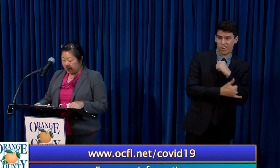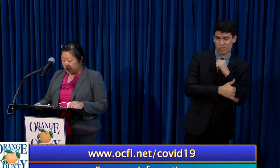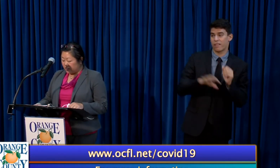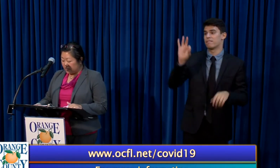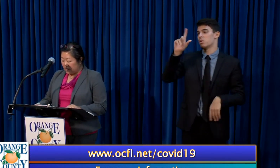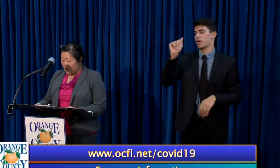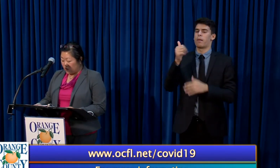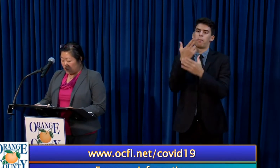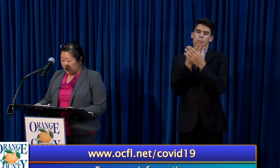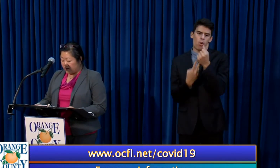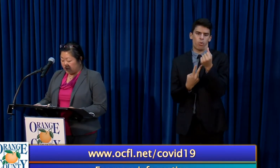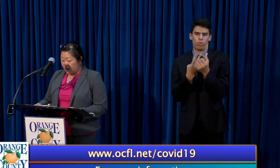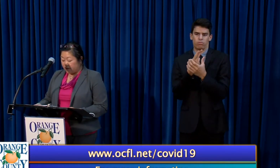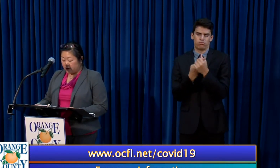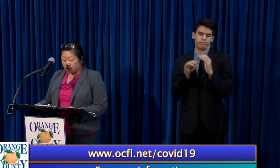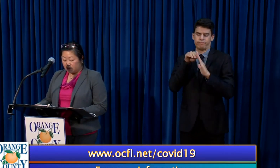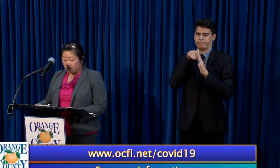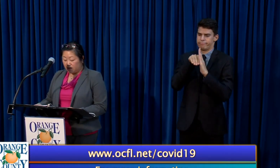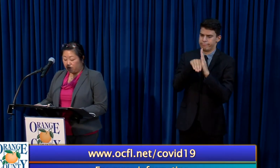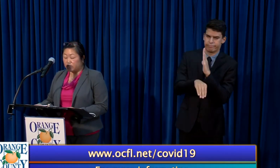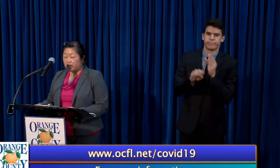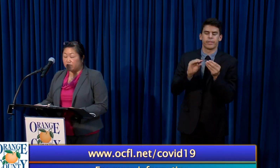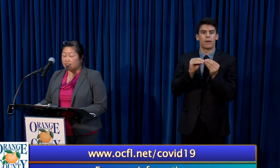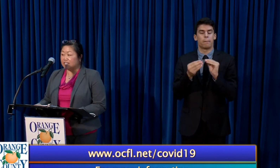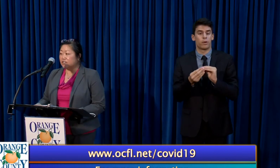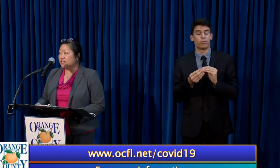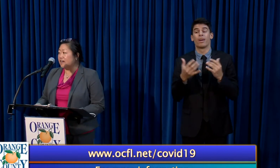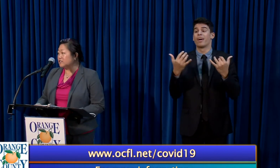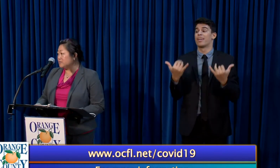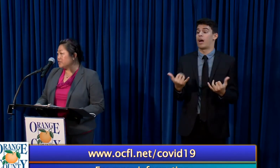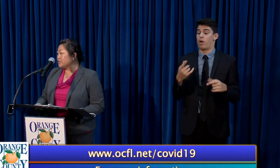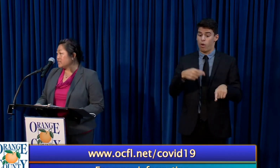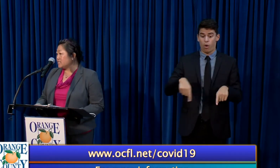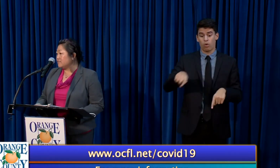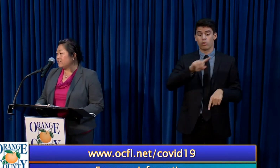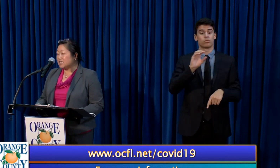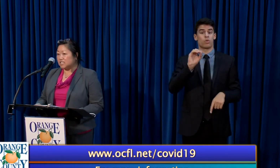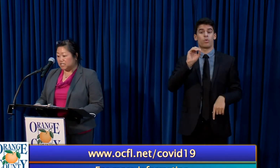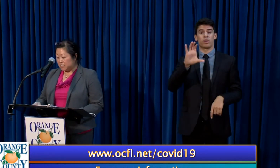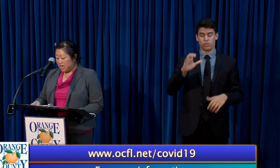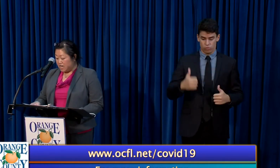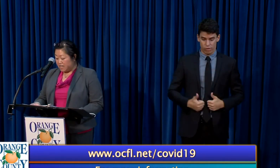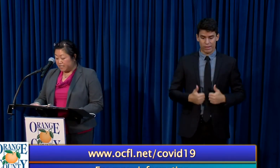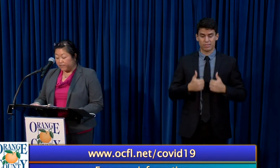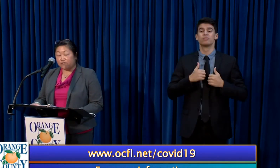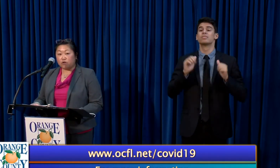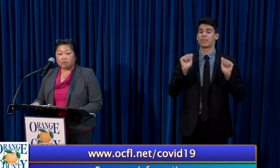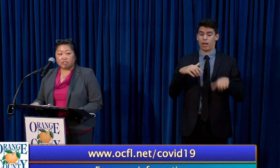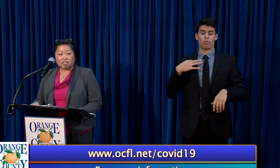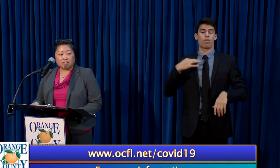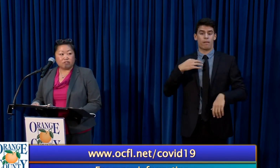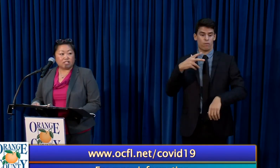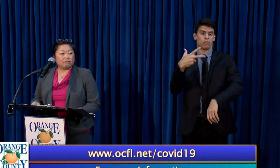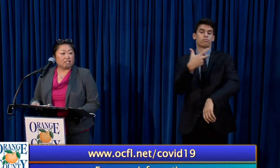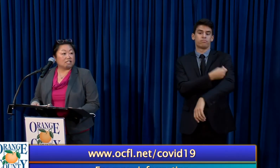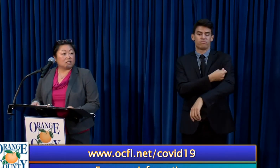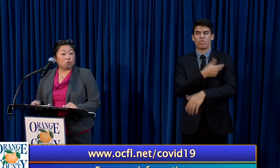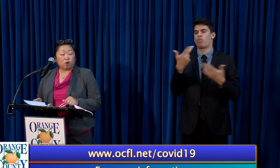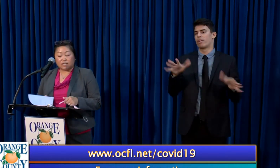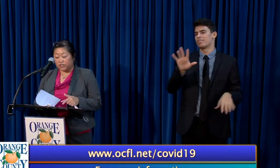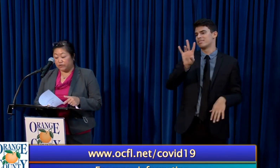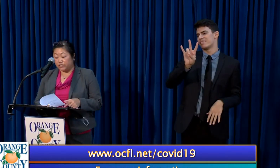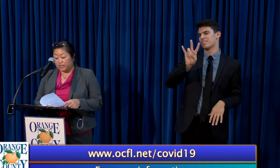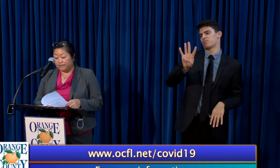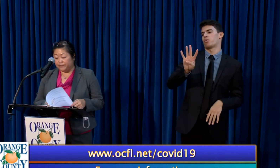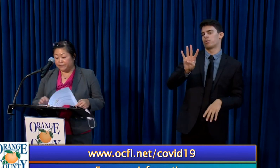mayor had mentioned, of those Orange County residents who are eligible to receive the vaccine, 74% have received at least